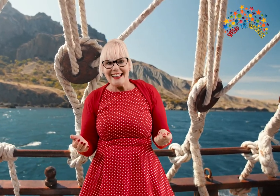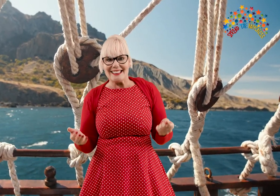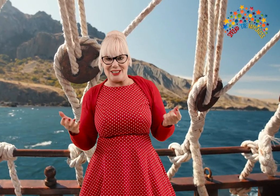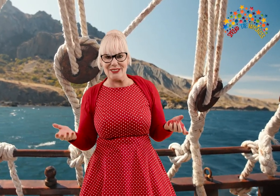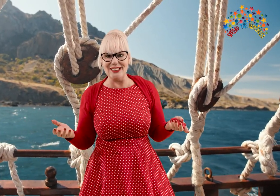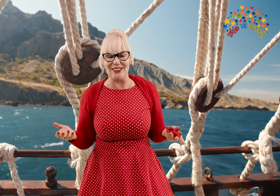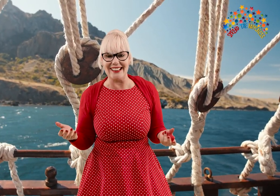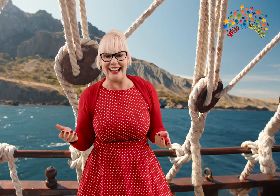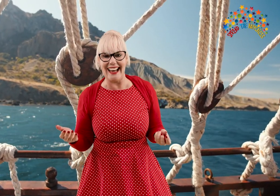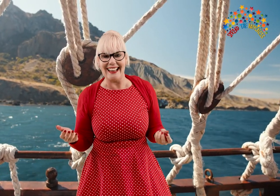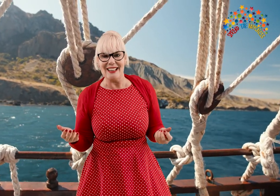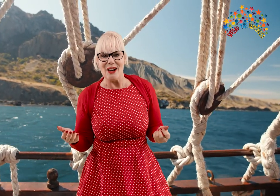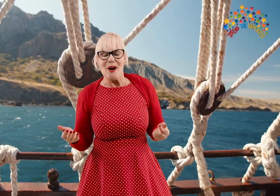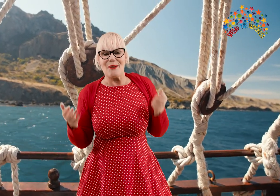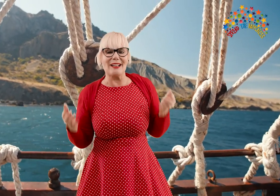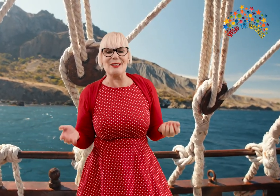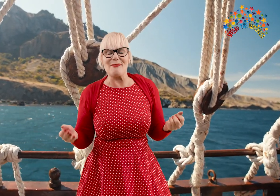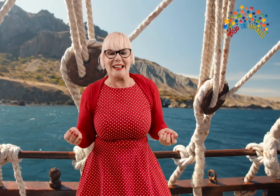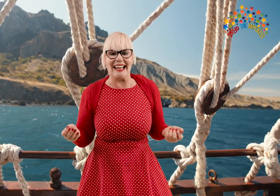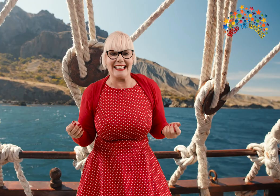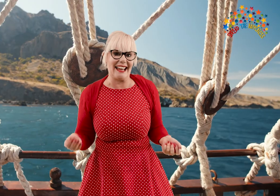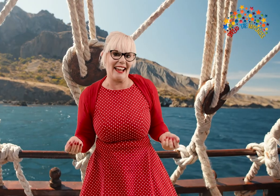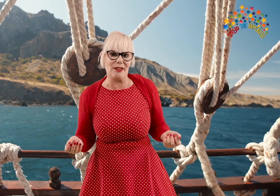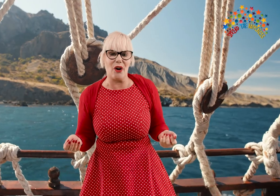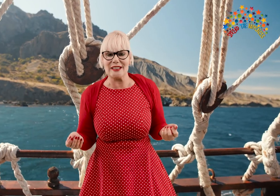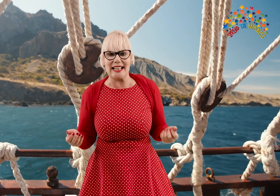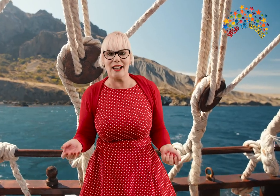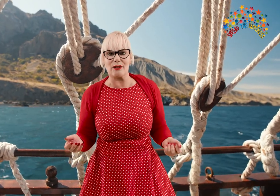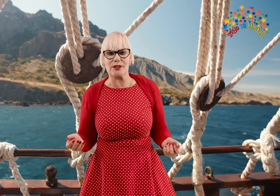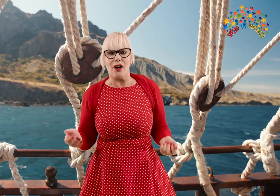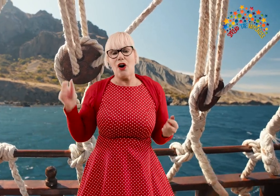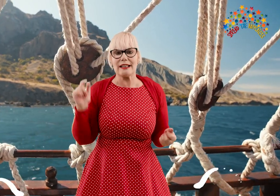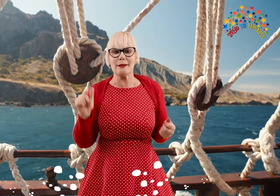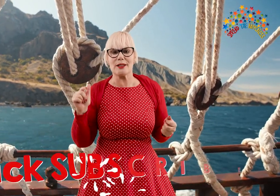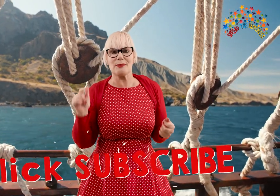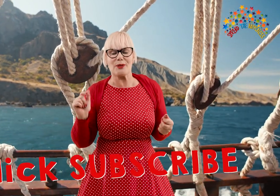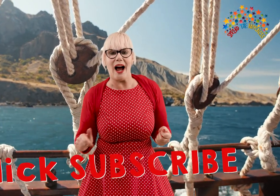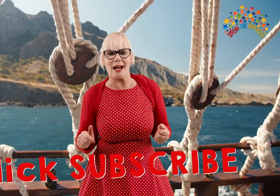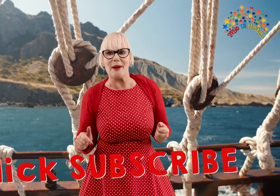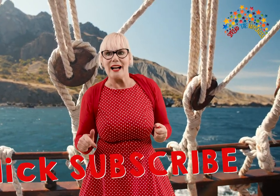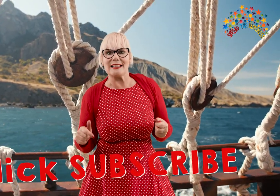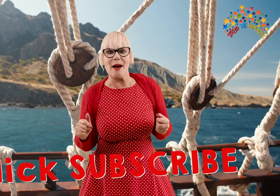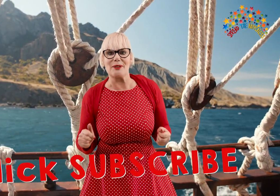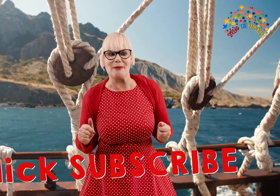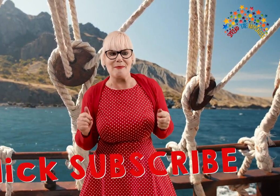Did you enjoy that? Why don't you play it again yourselves? Or click subscribe, because I'm going to be